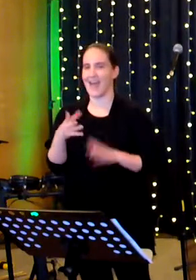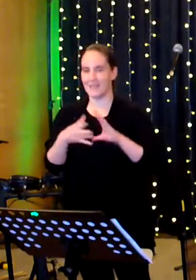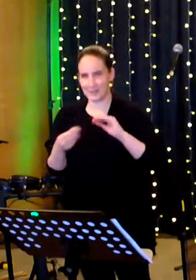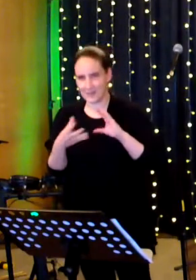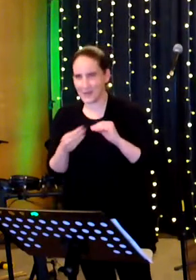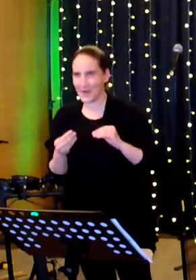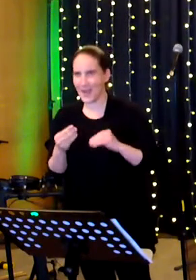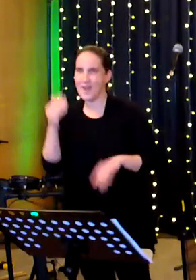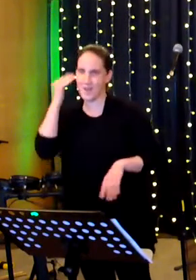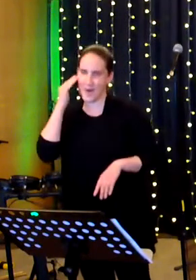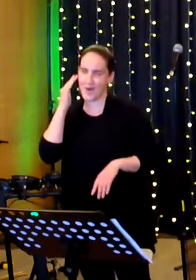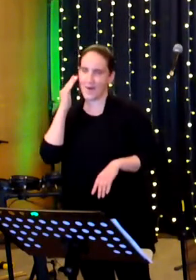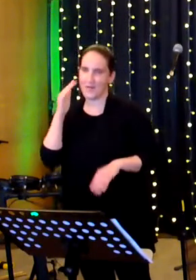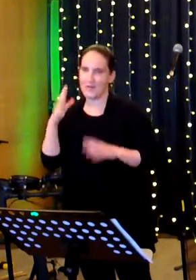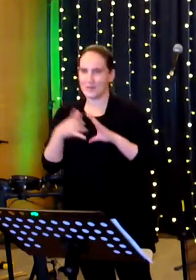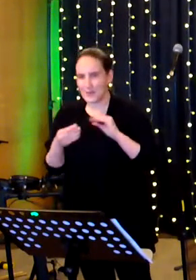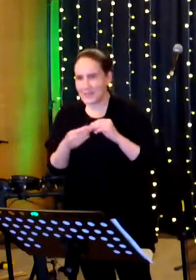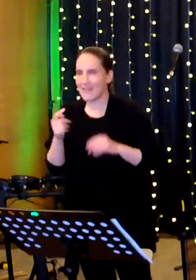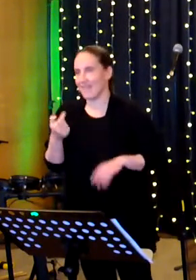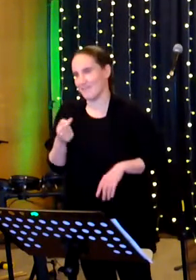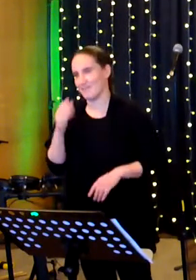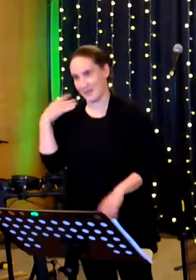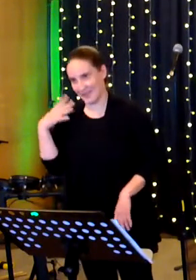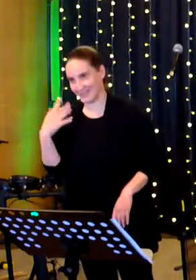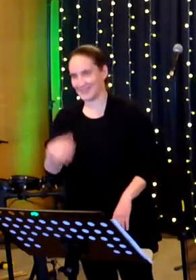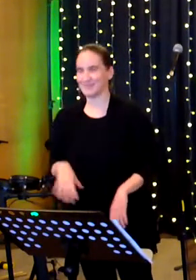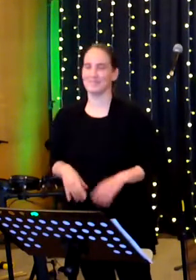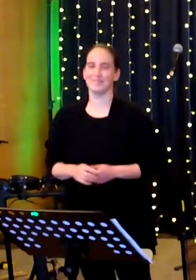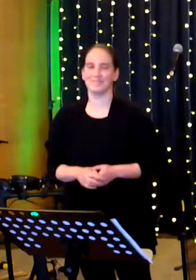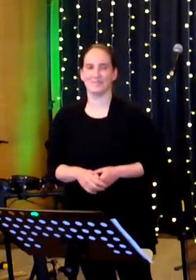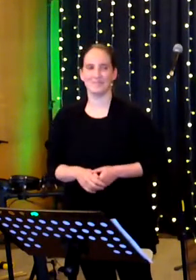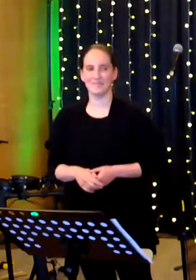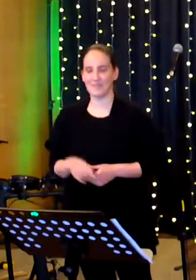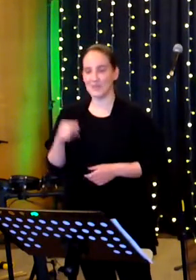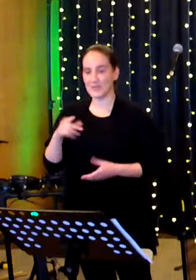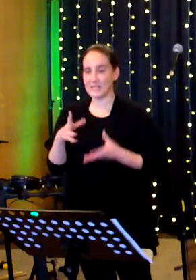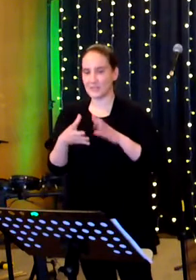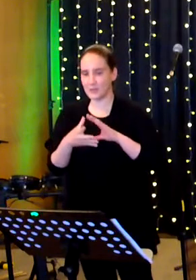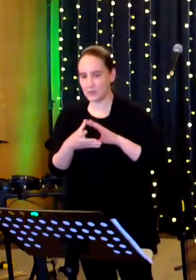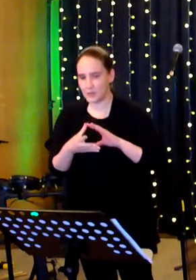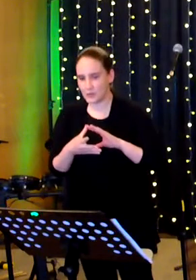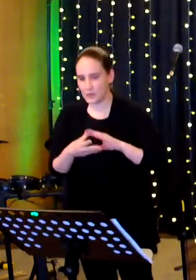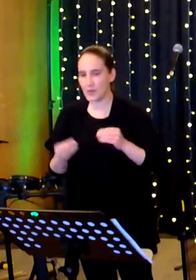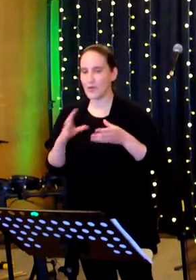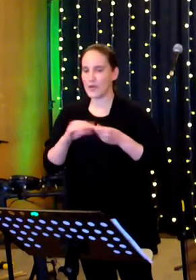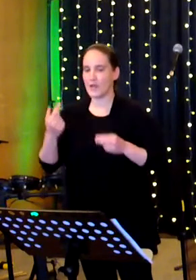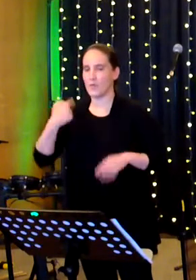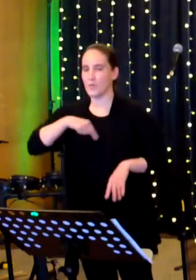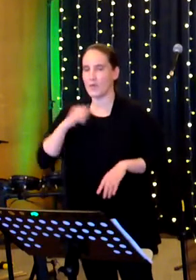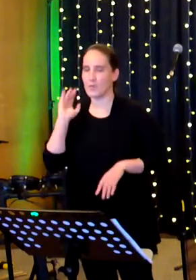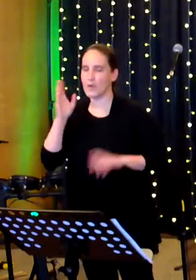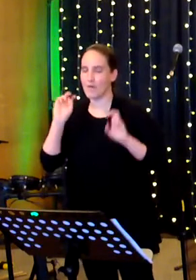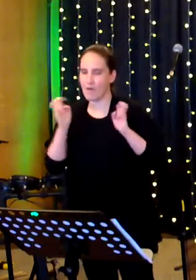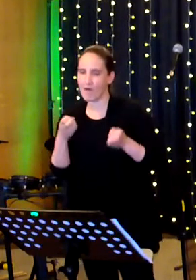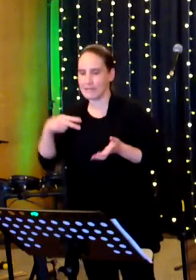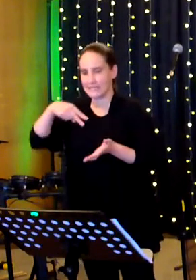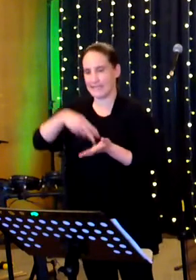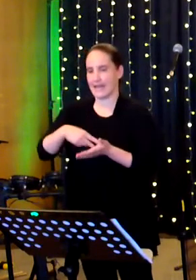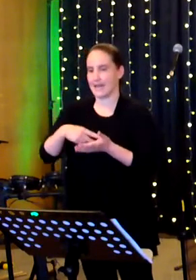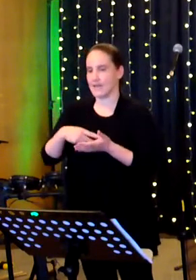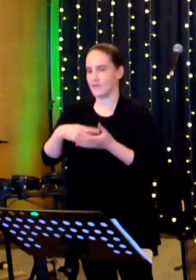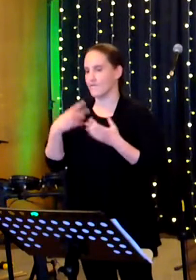is our week four of our five-week series, and we're going to call this one Standing Firm in